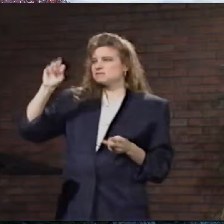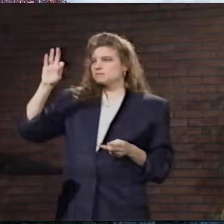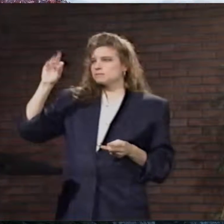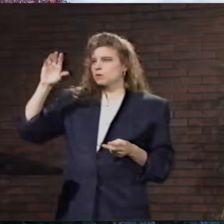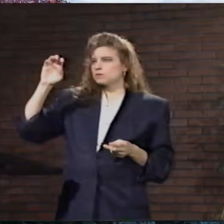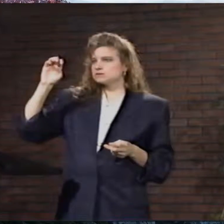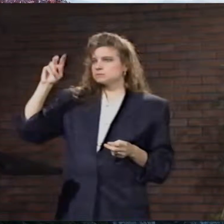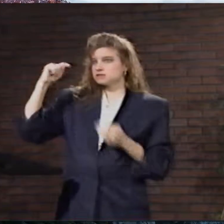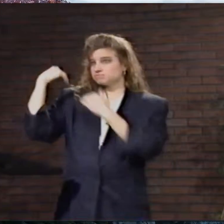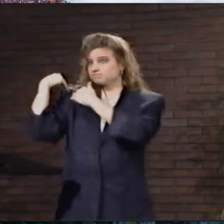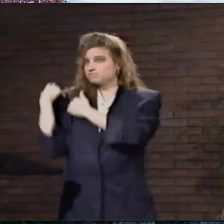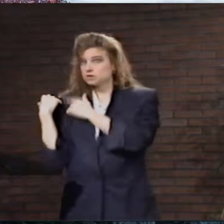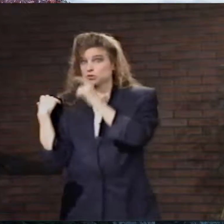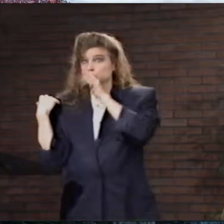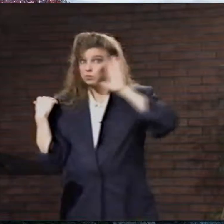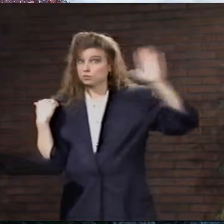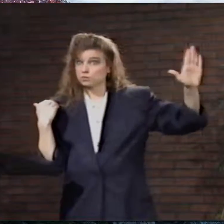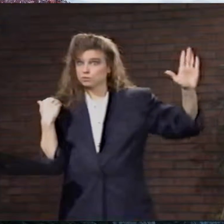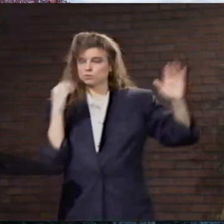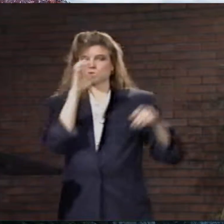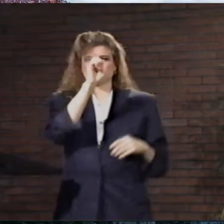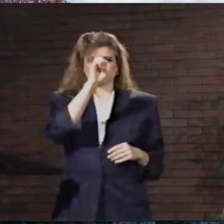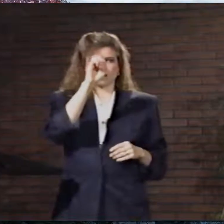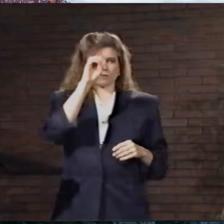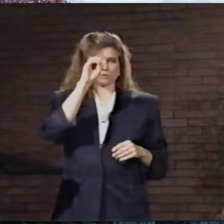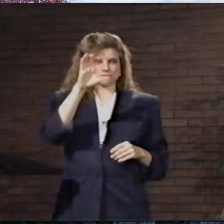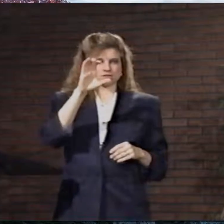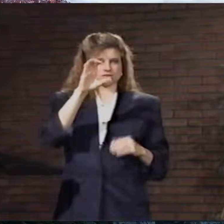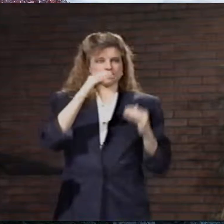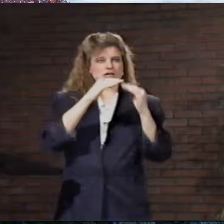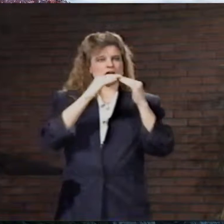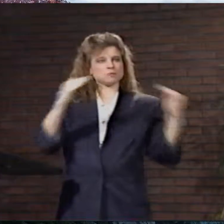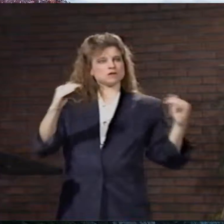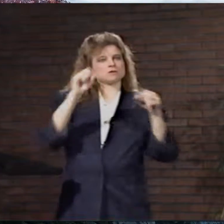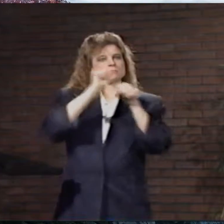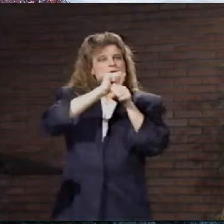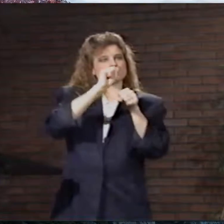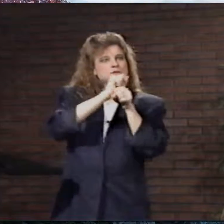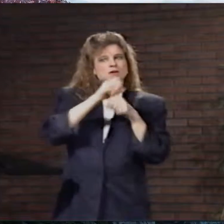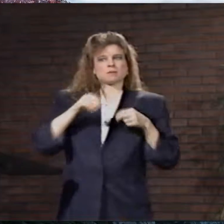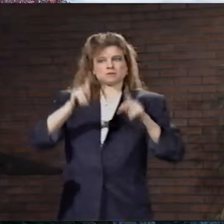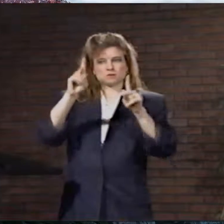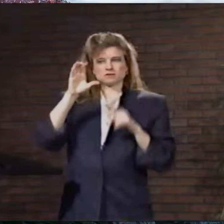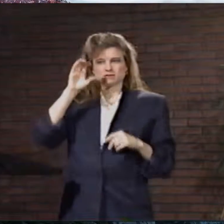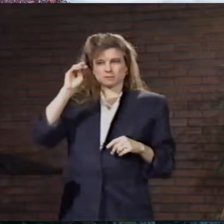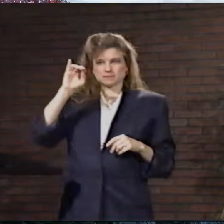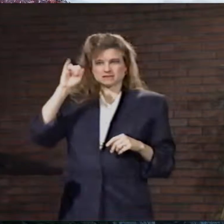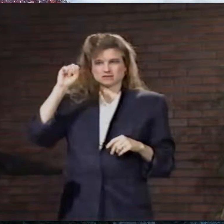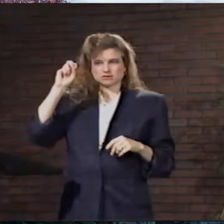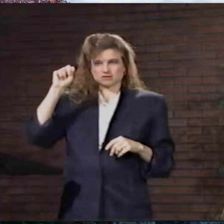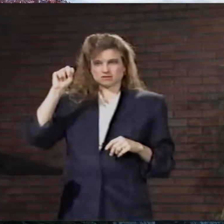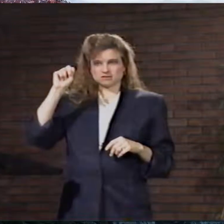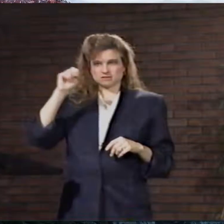There are various regulations and responsibilities.